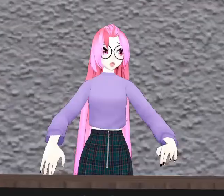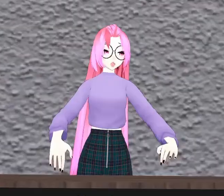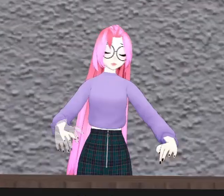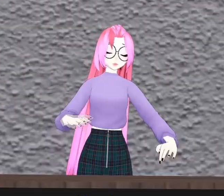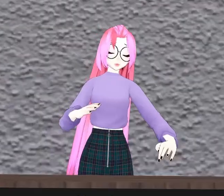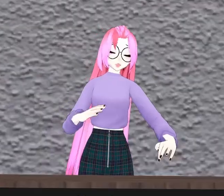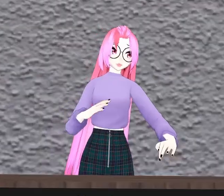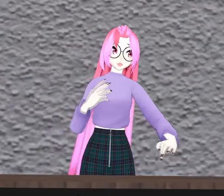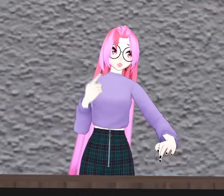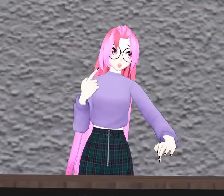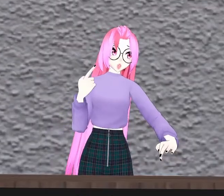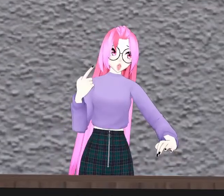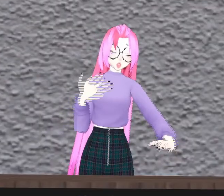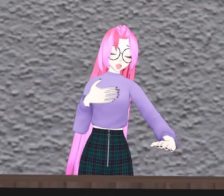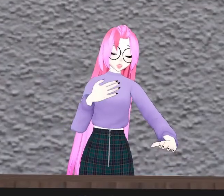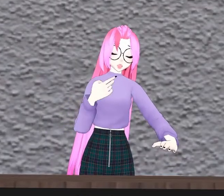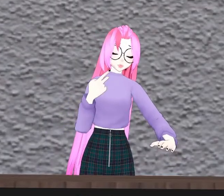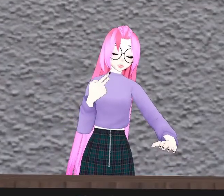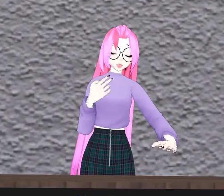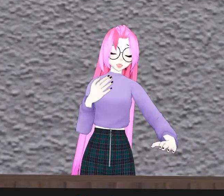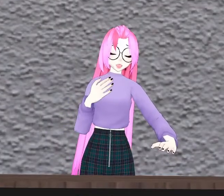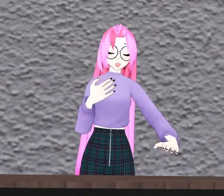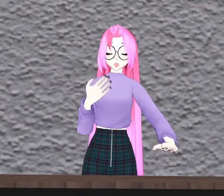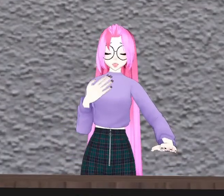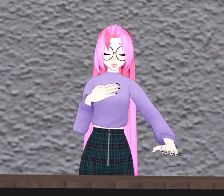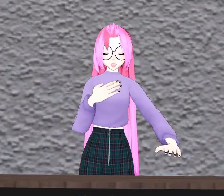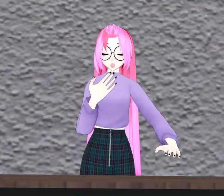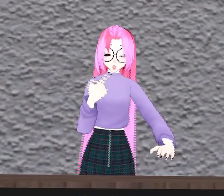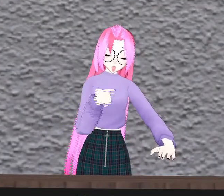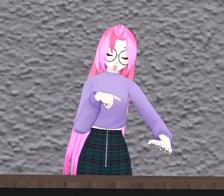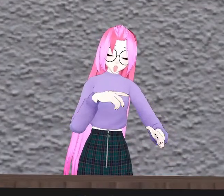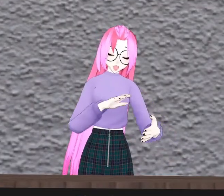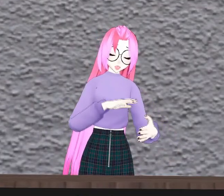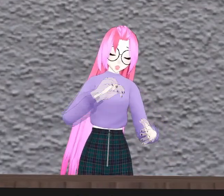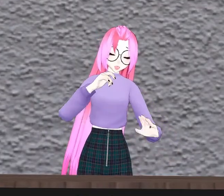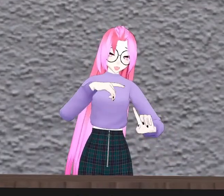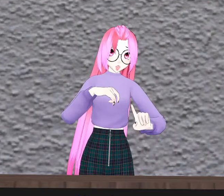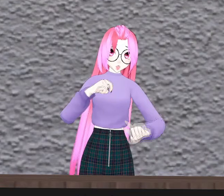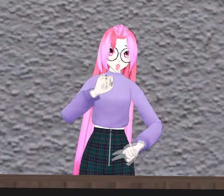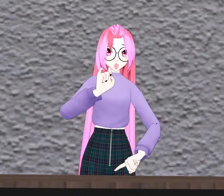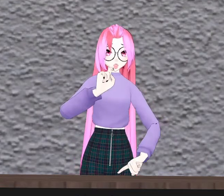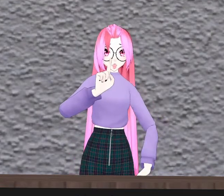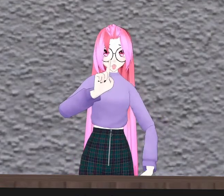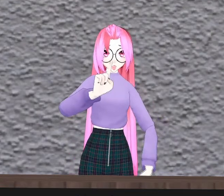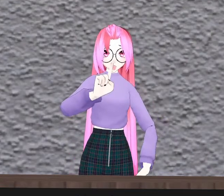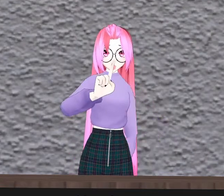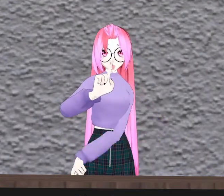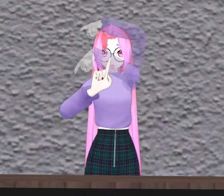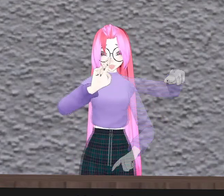So I've seen, just say like I learned from, and then say